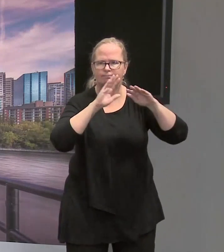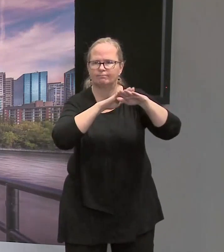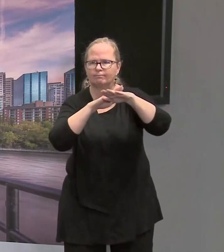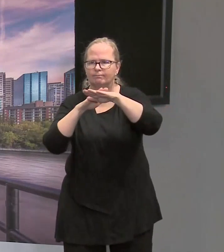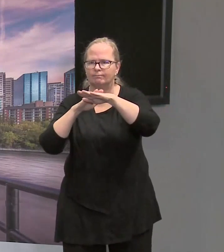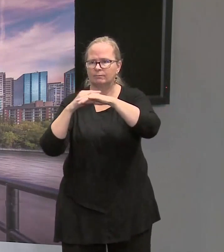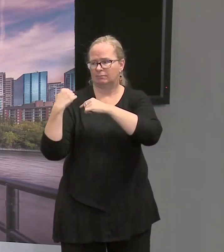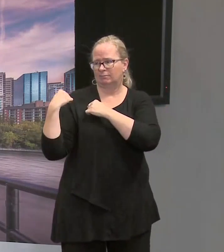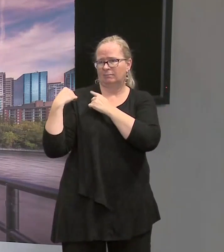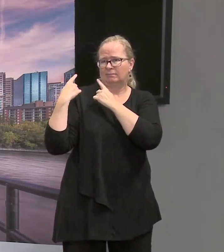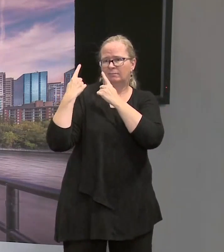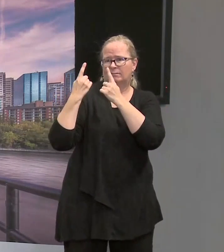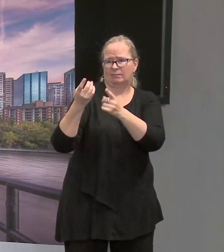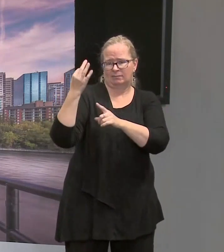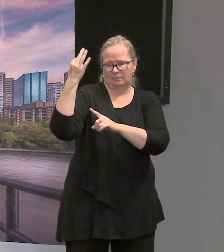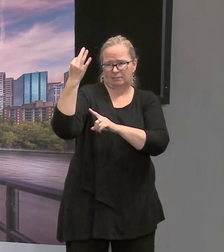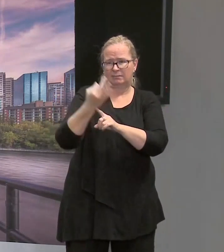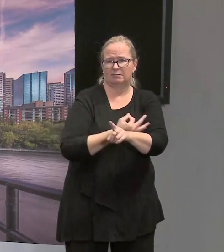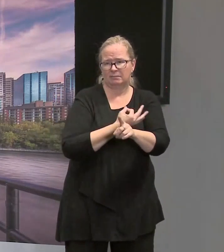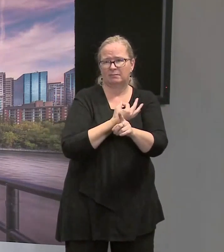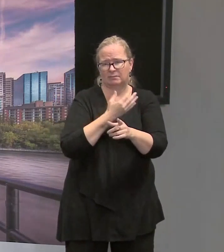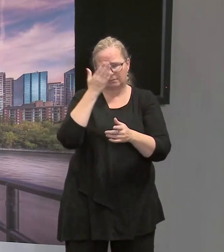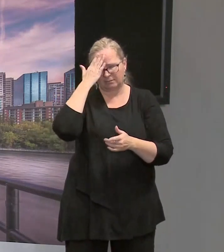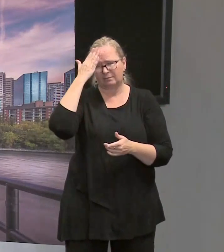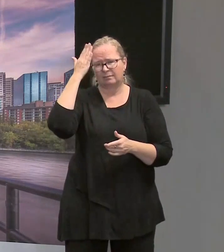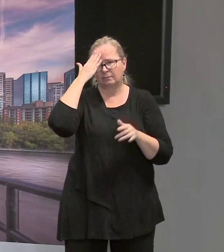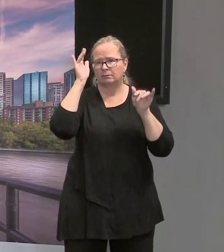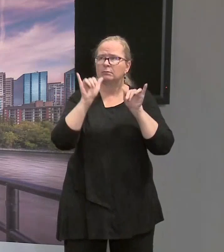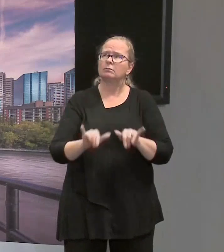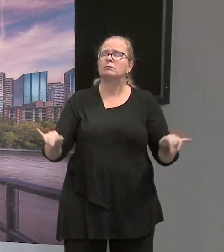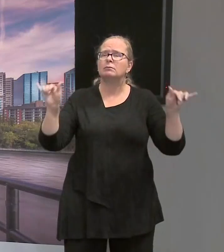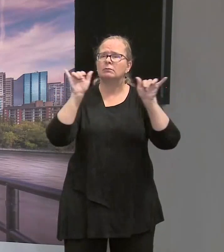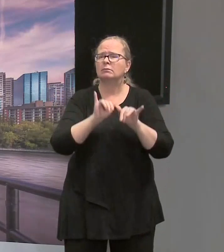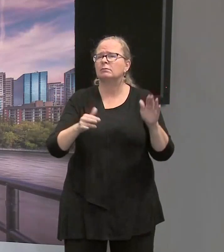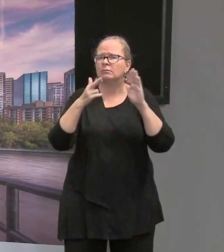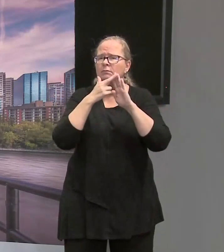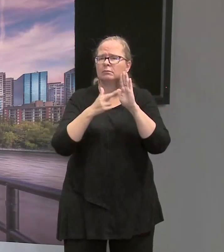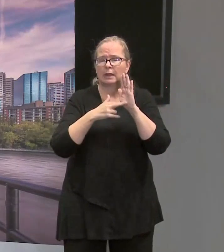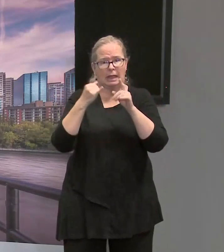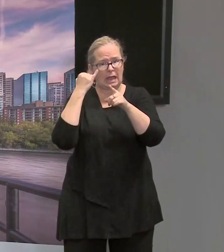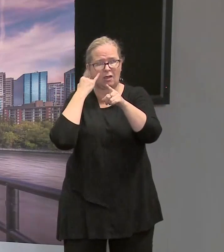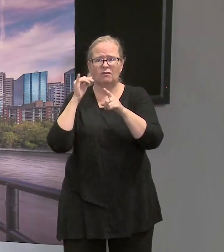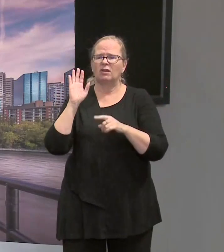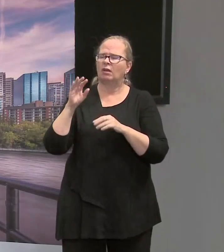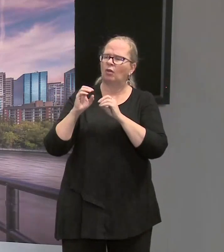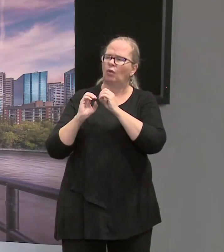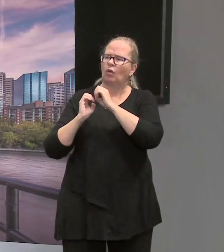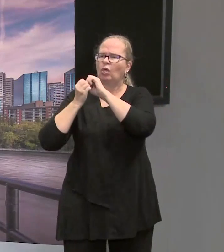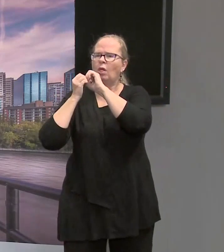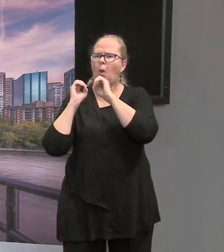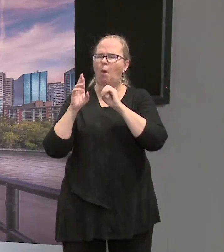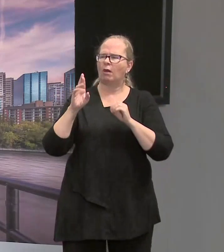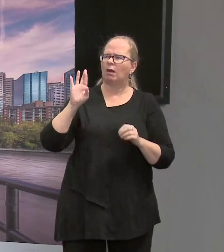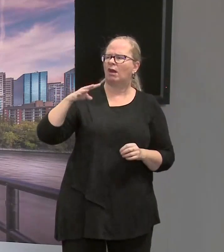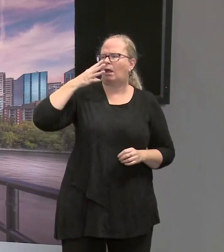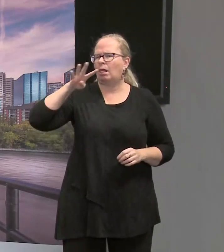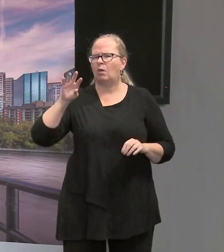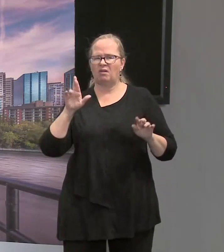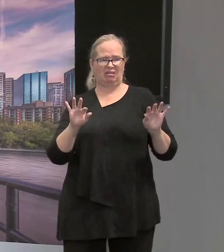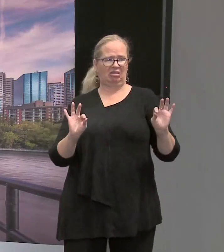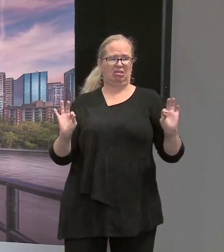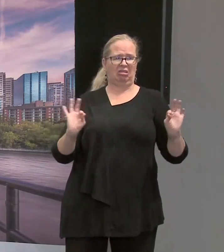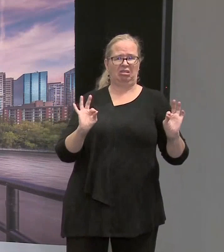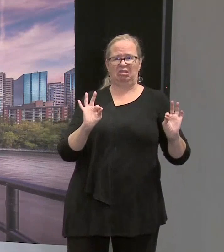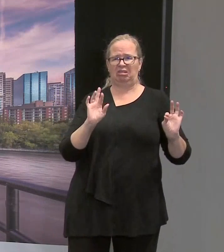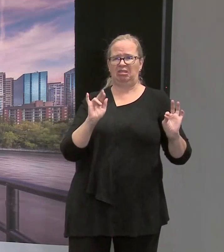months. Everybody knows what the rules are. If you're flagrantly violating the rules, if you're putting people at risk, you can expect to get a ticket. And no, I don't have